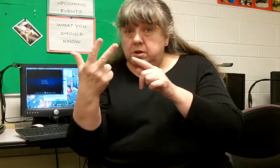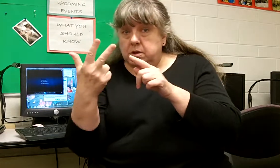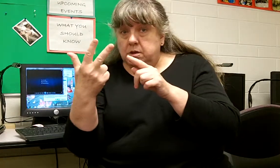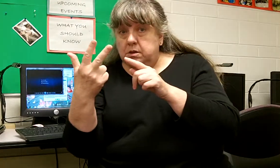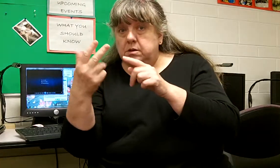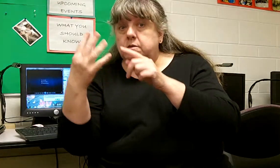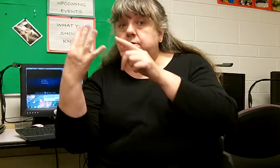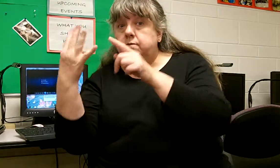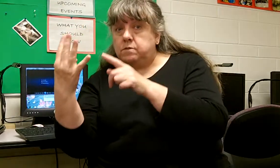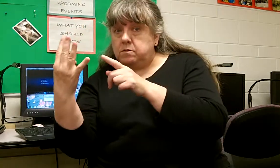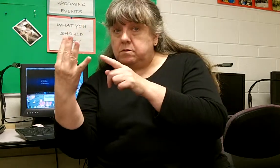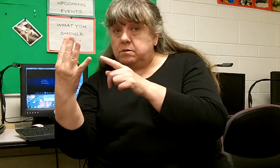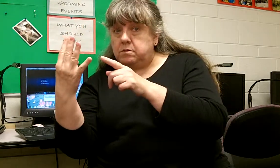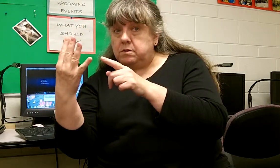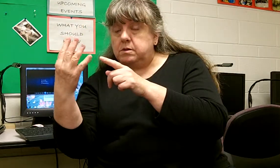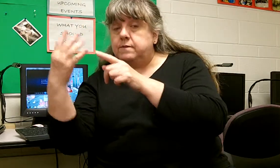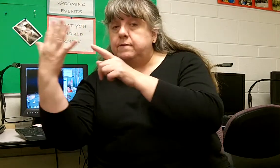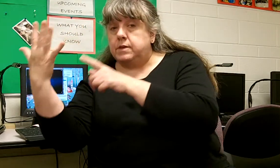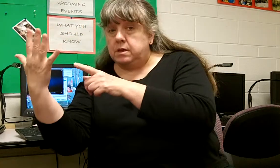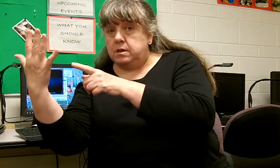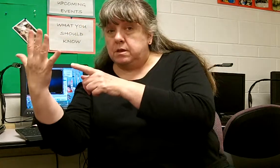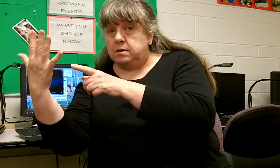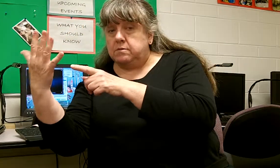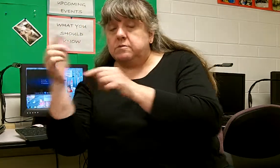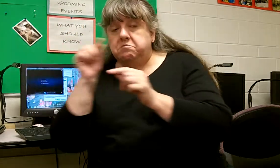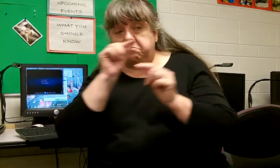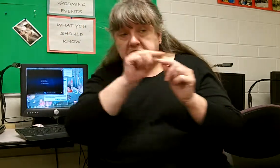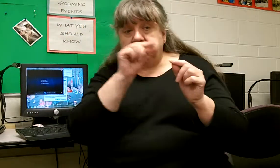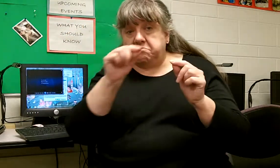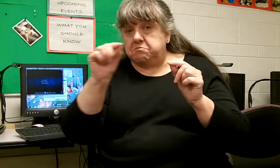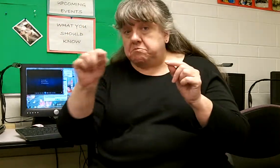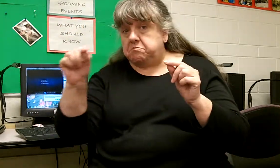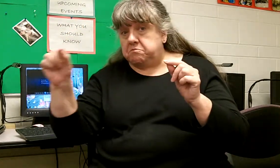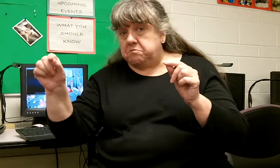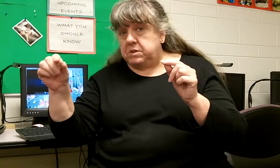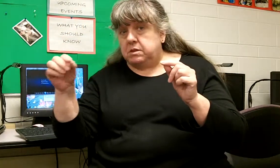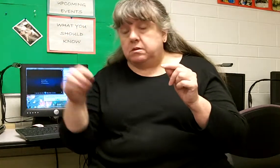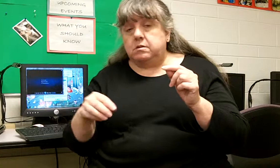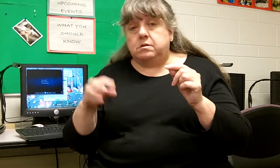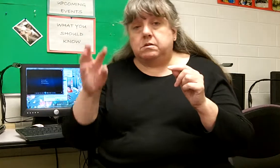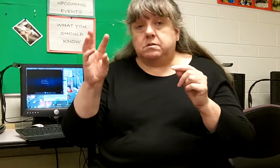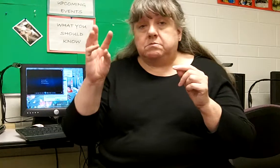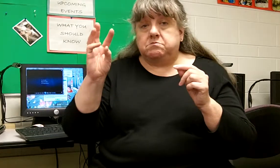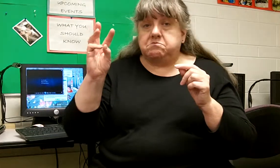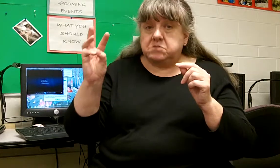4, 5, 6, 7, 8, 9, 10.